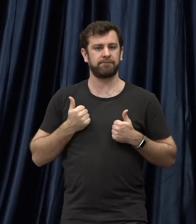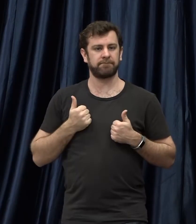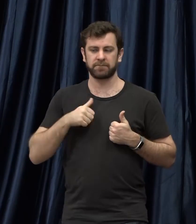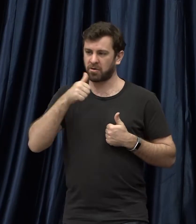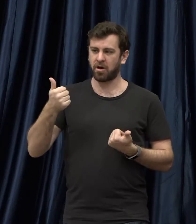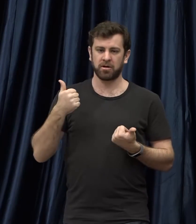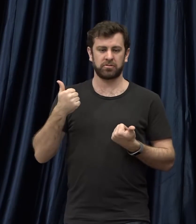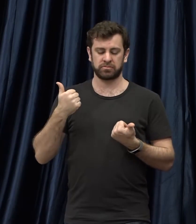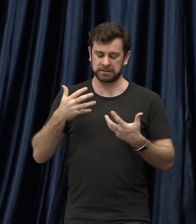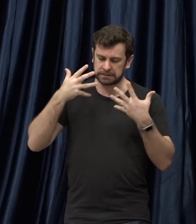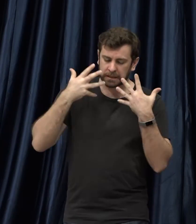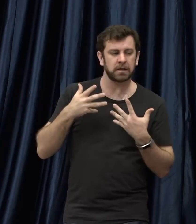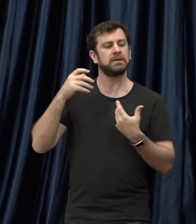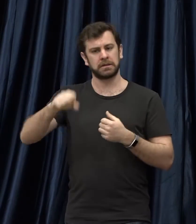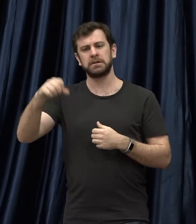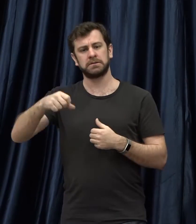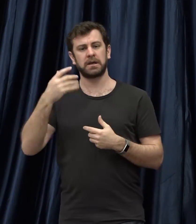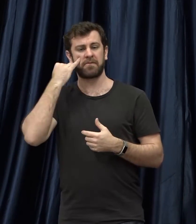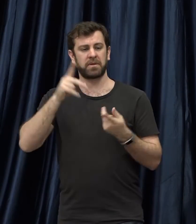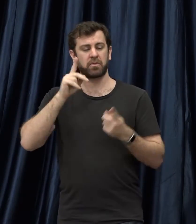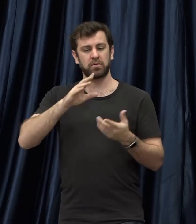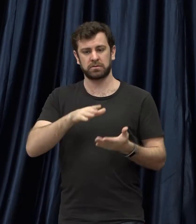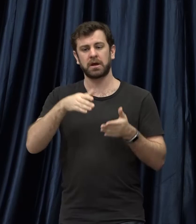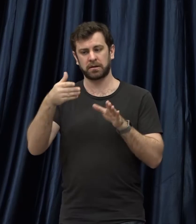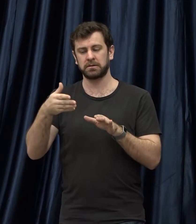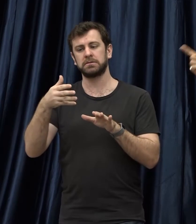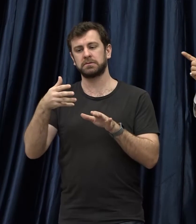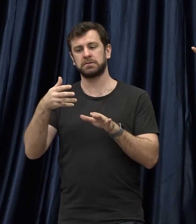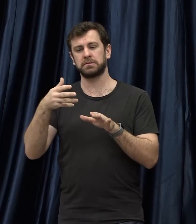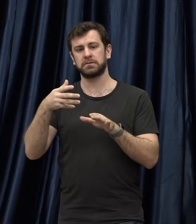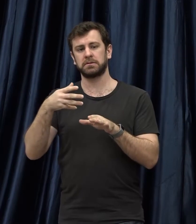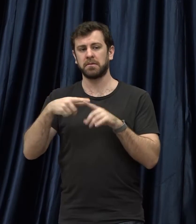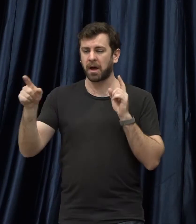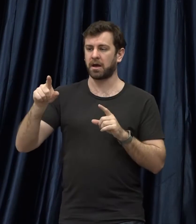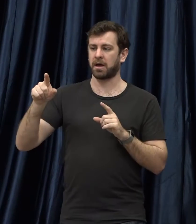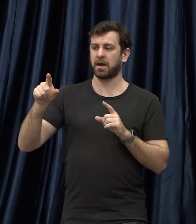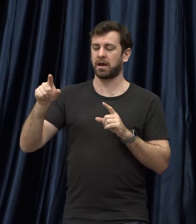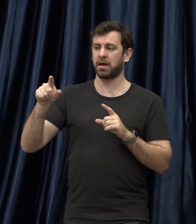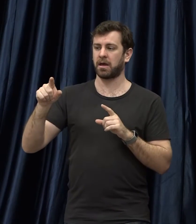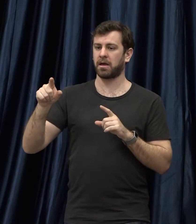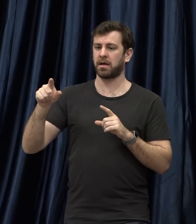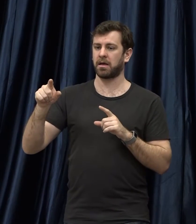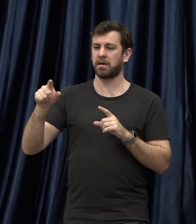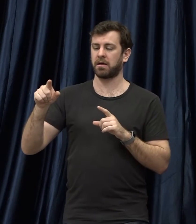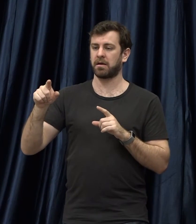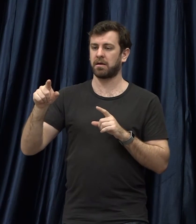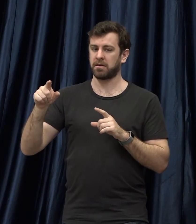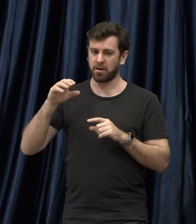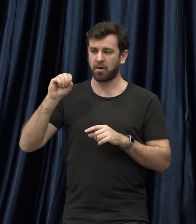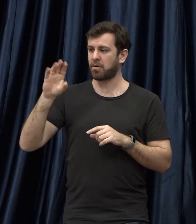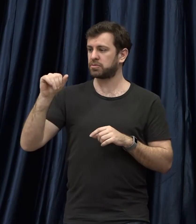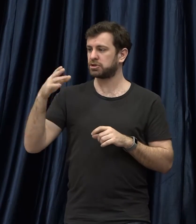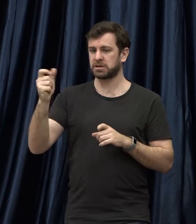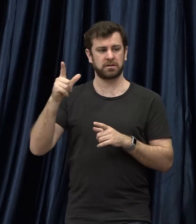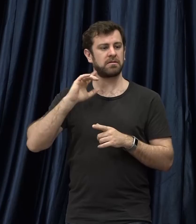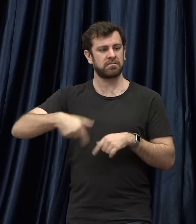sad. Yes, we mourn those who passed, but abshiru, they are given promise